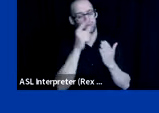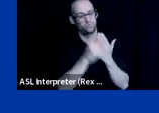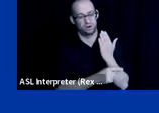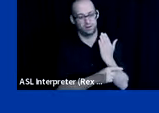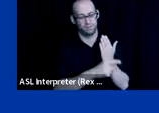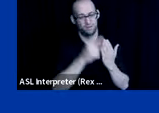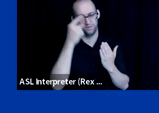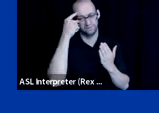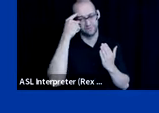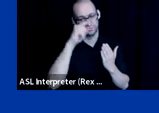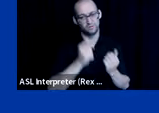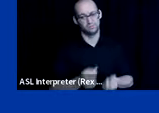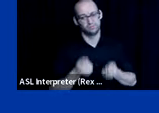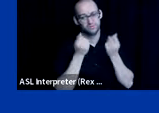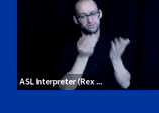to provide